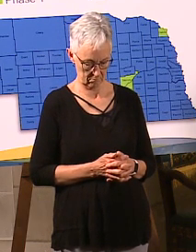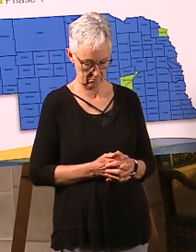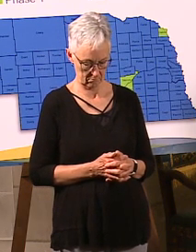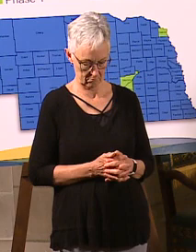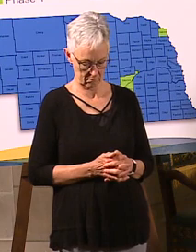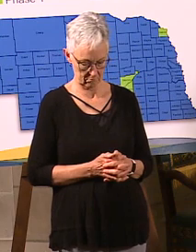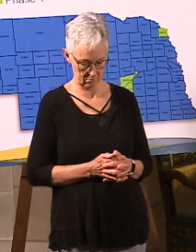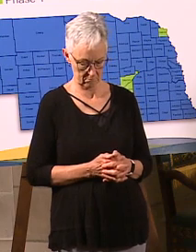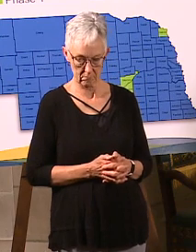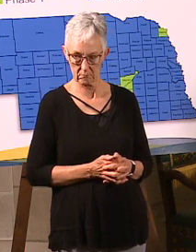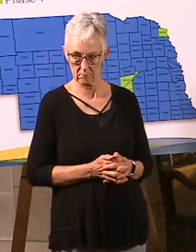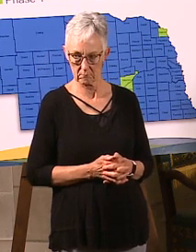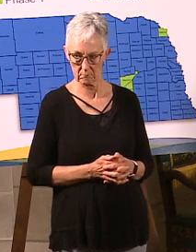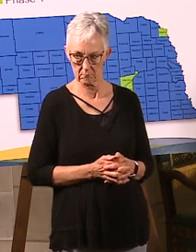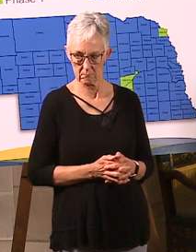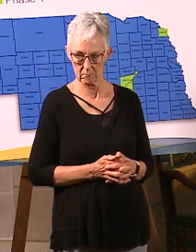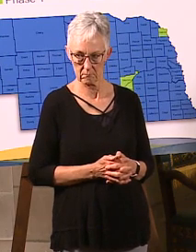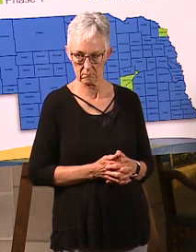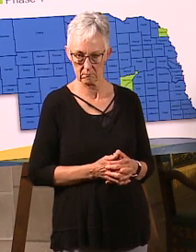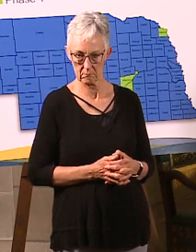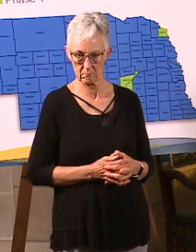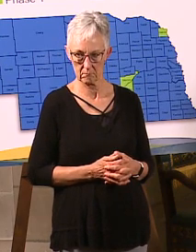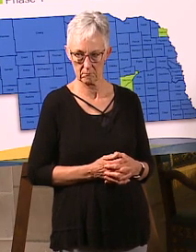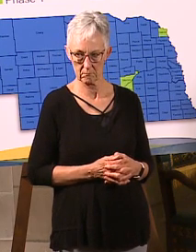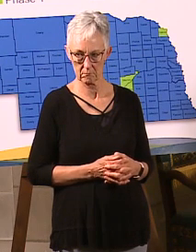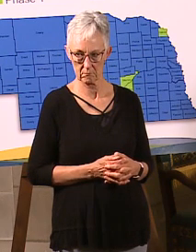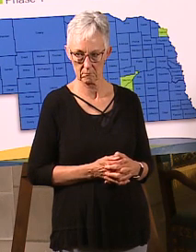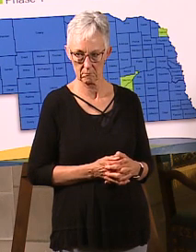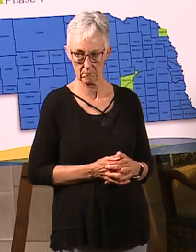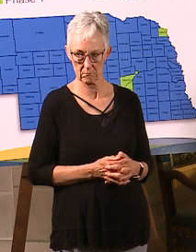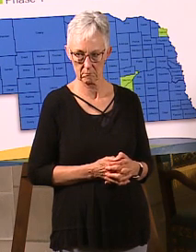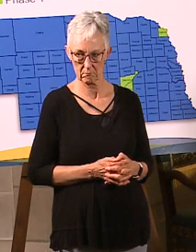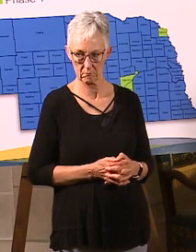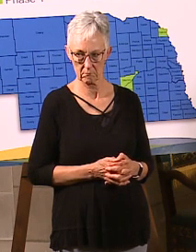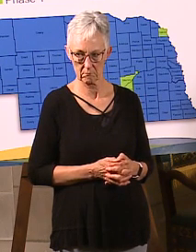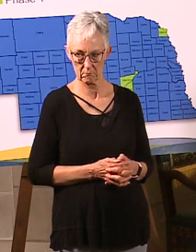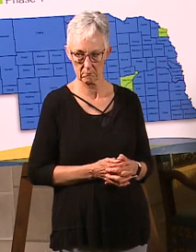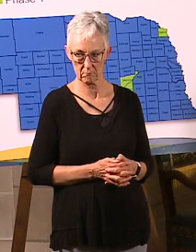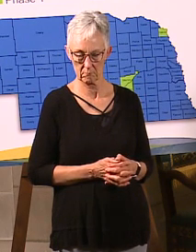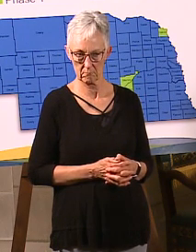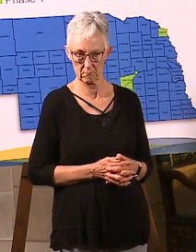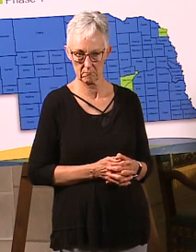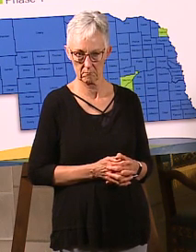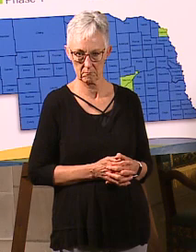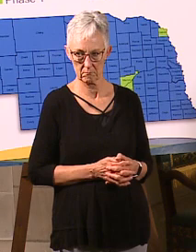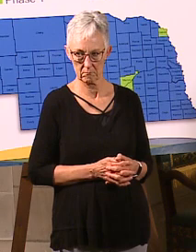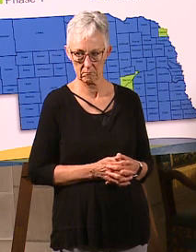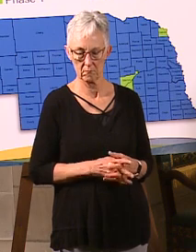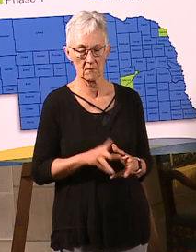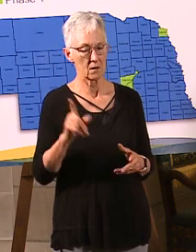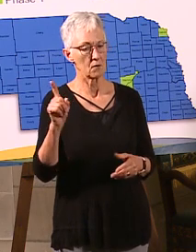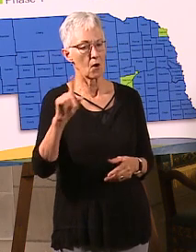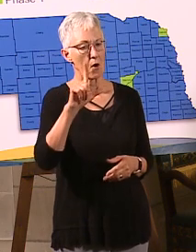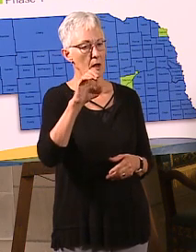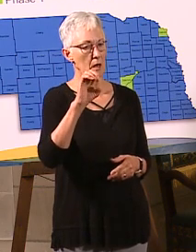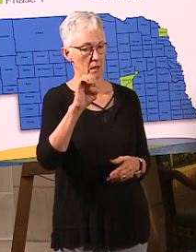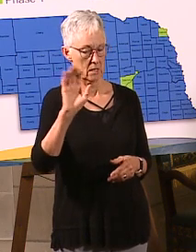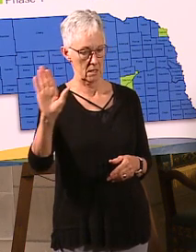margin going inevitably with more cases could get closer to zero availability? So Lee asked the